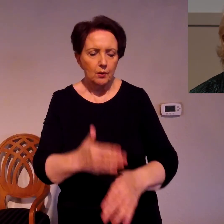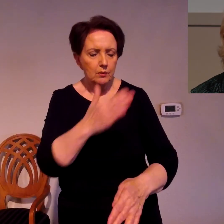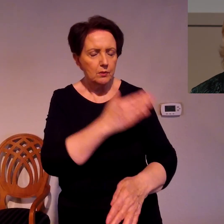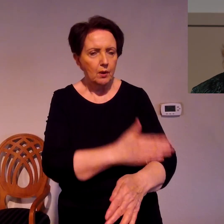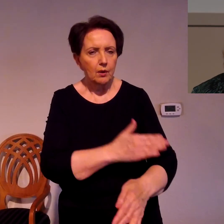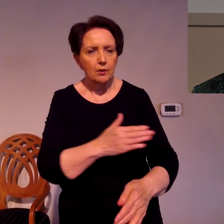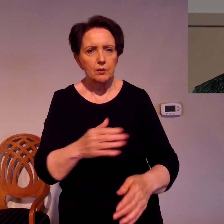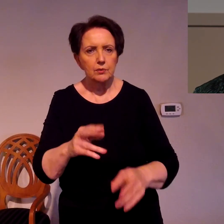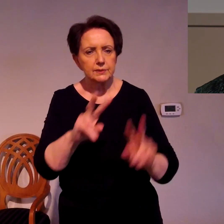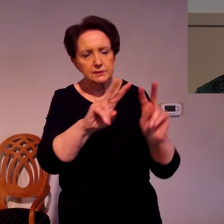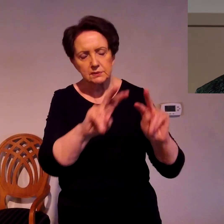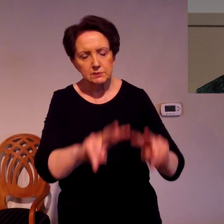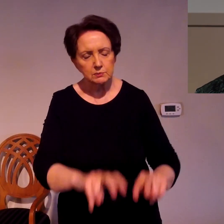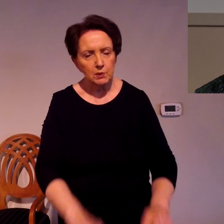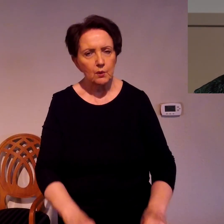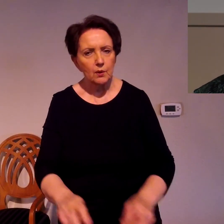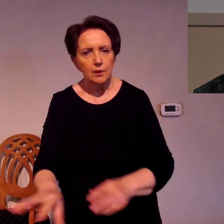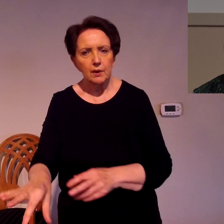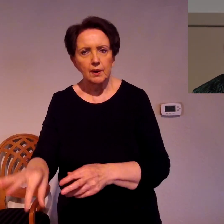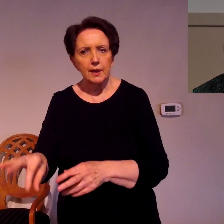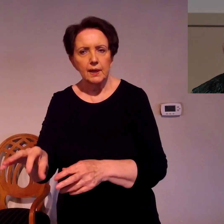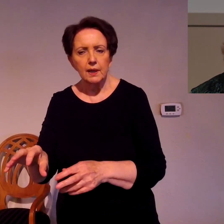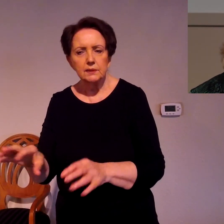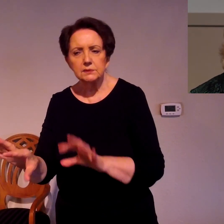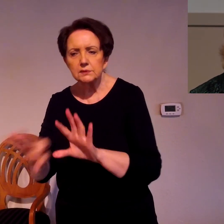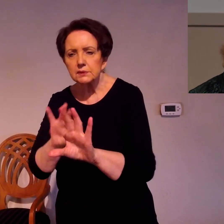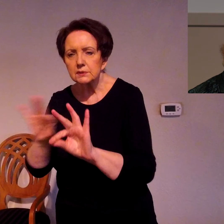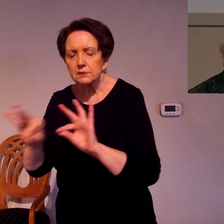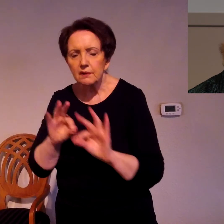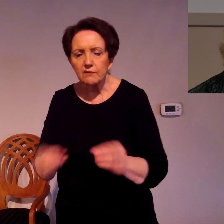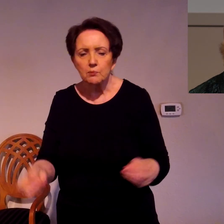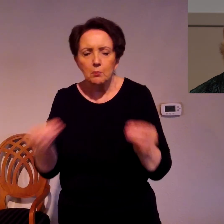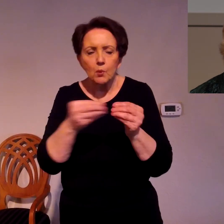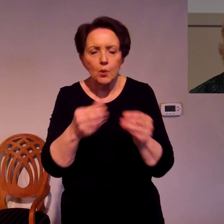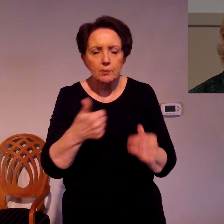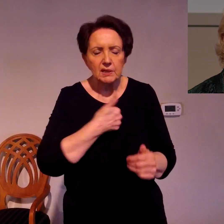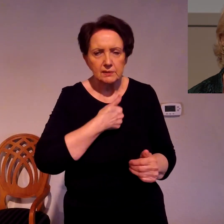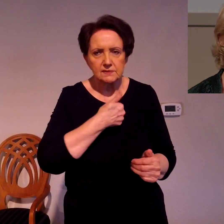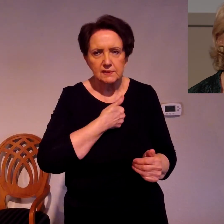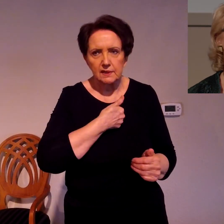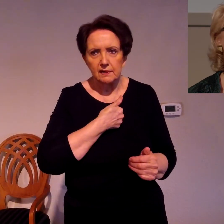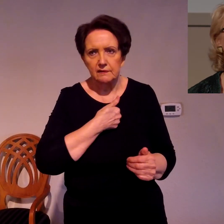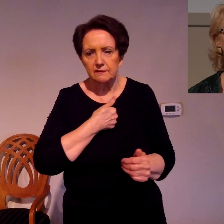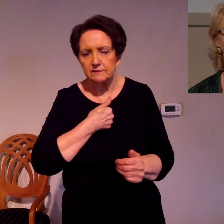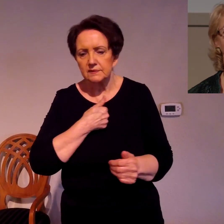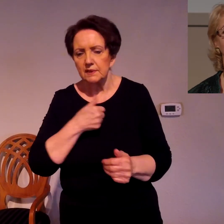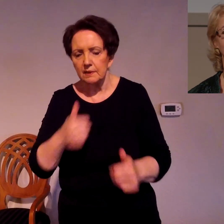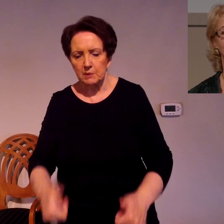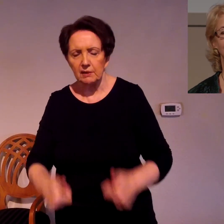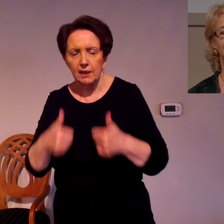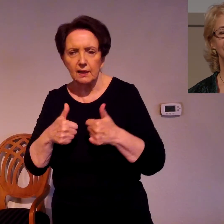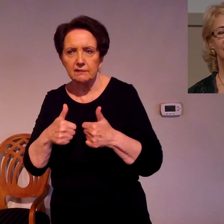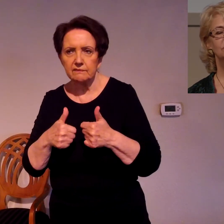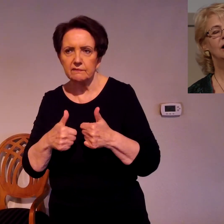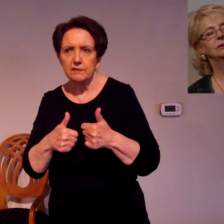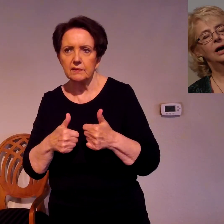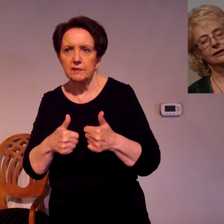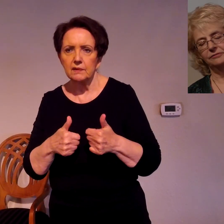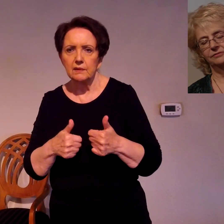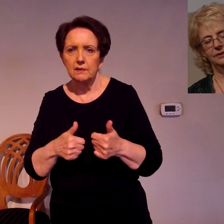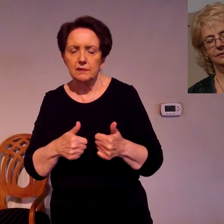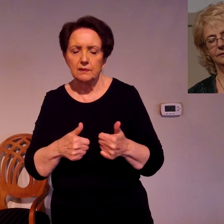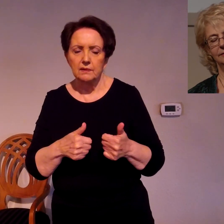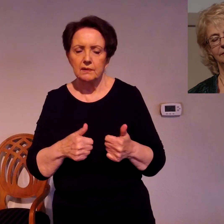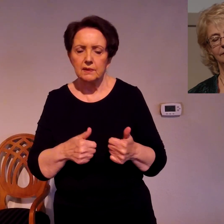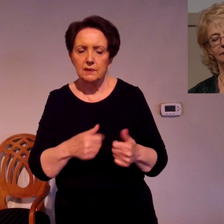discover so much more about ourselves, about life, about